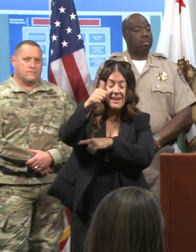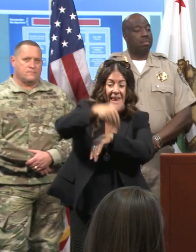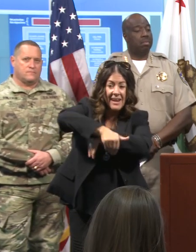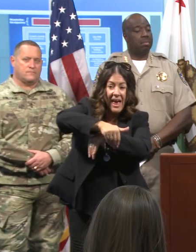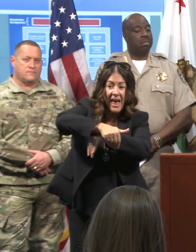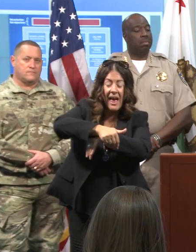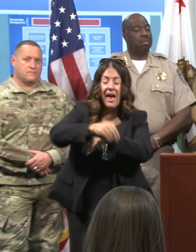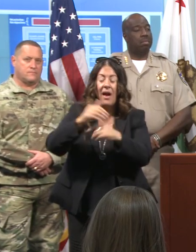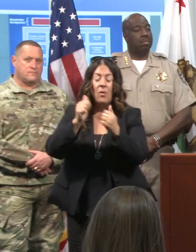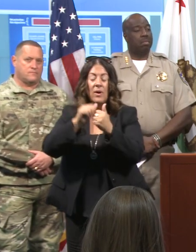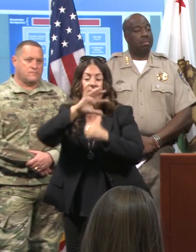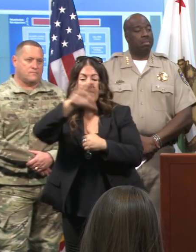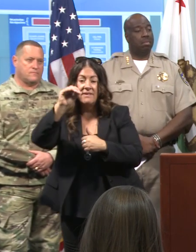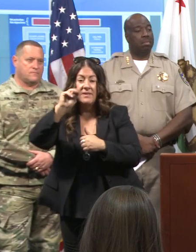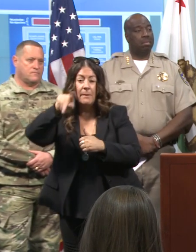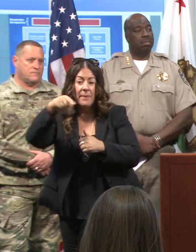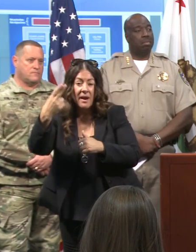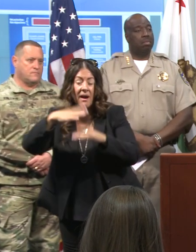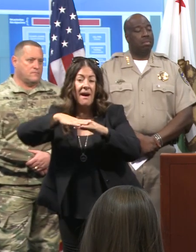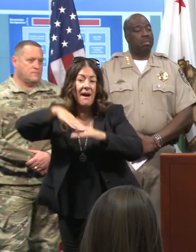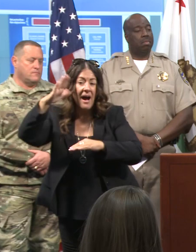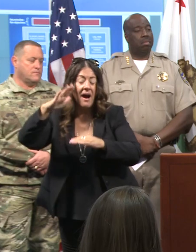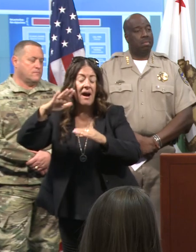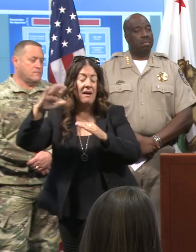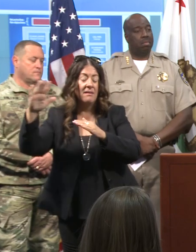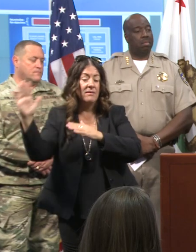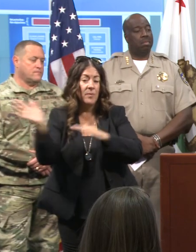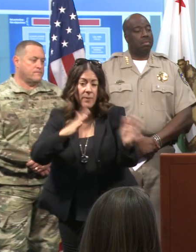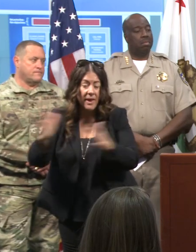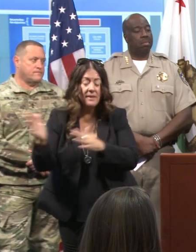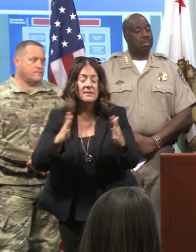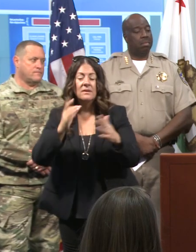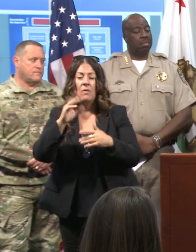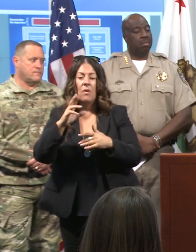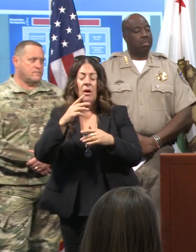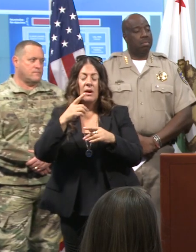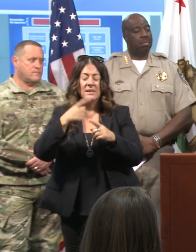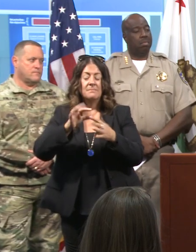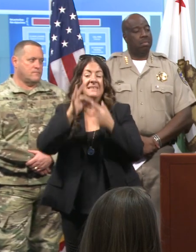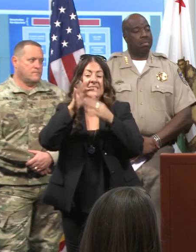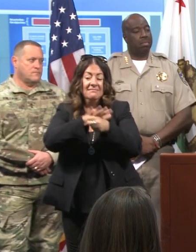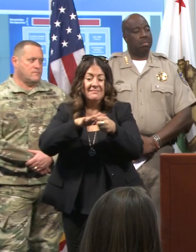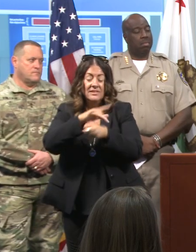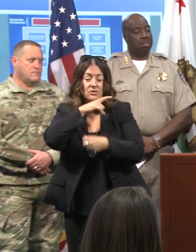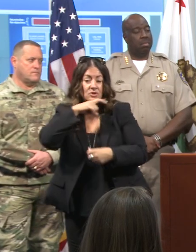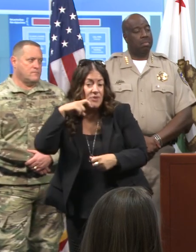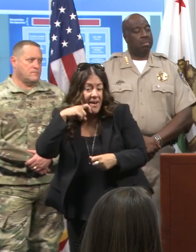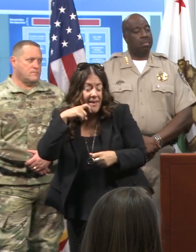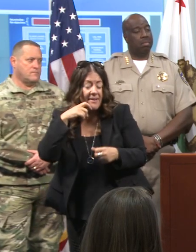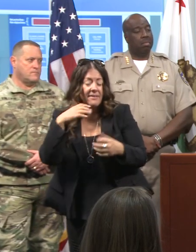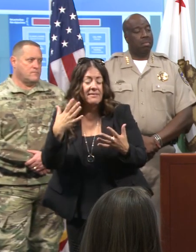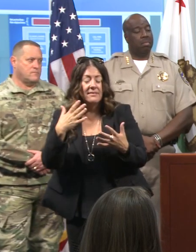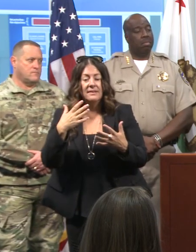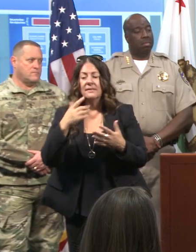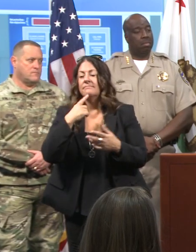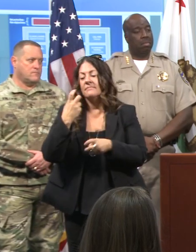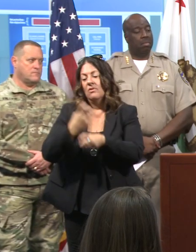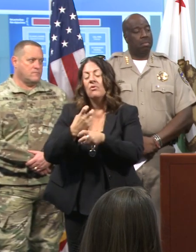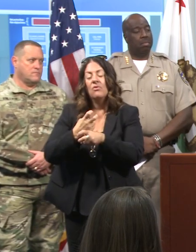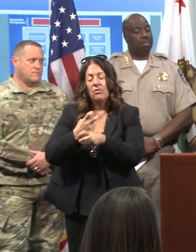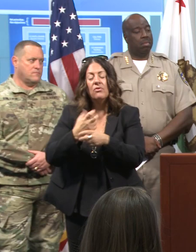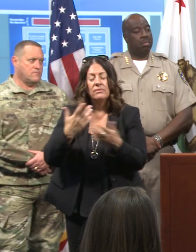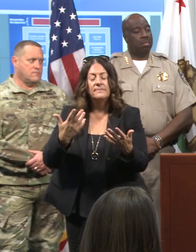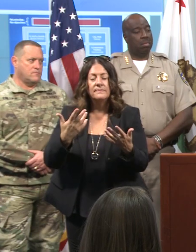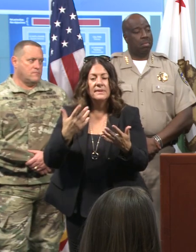an hour winds, under absolutely dry, dry fuel beds, every one of those fires had a fighting chance to get going long